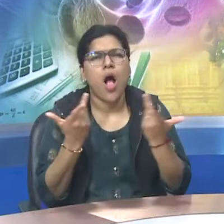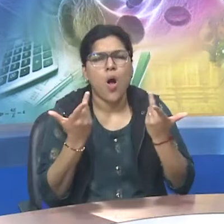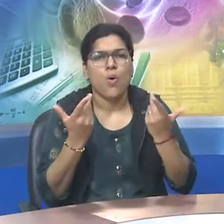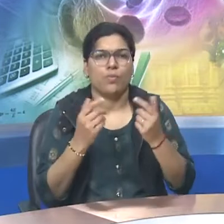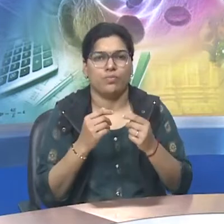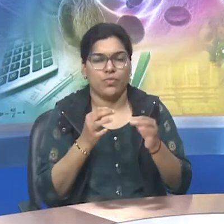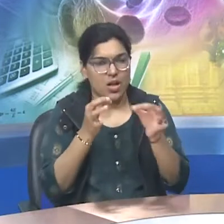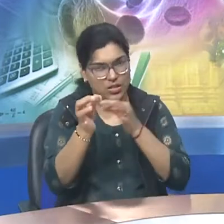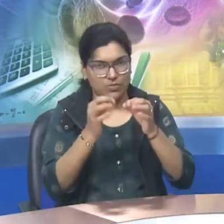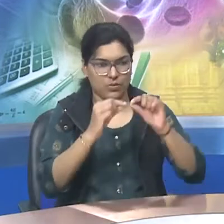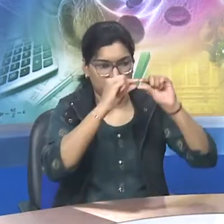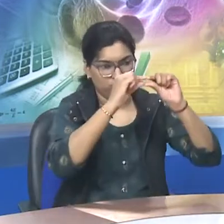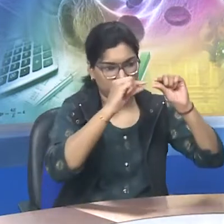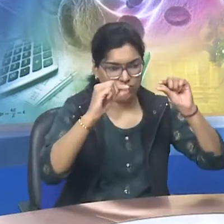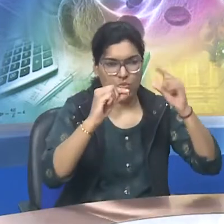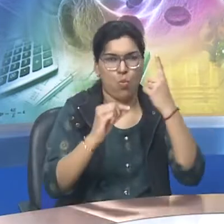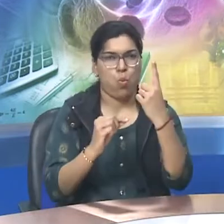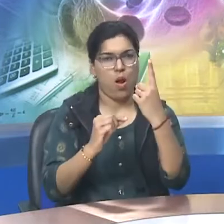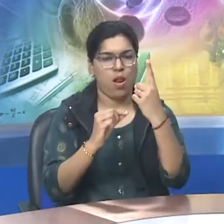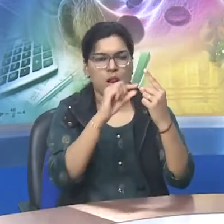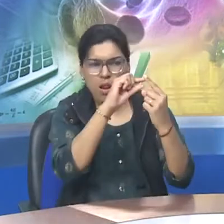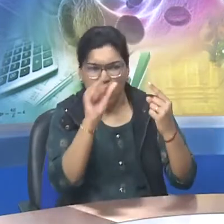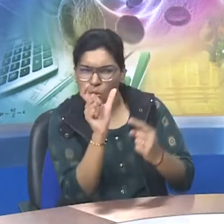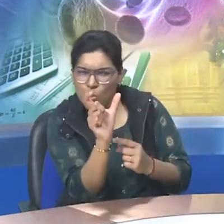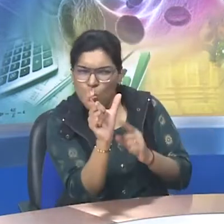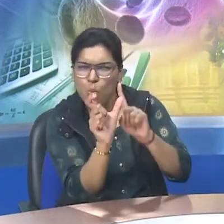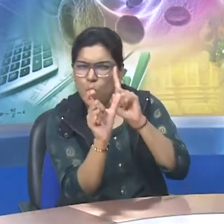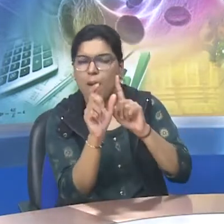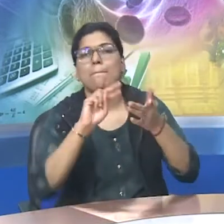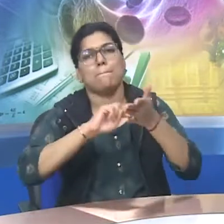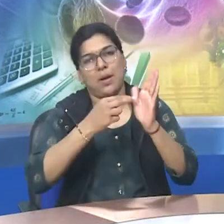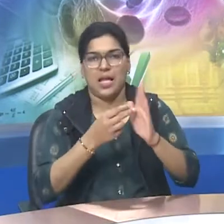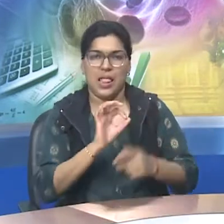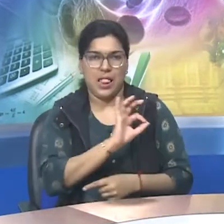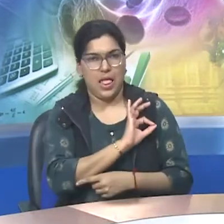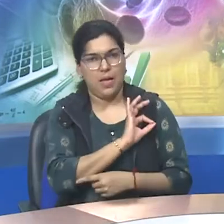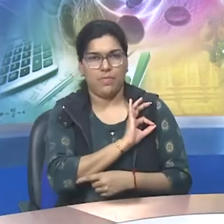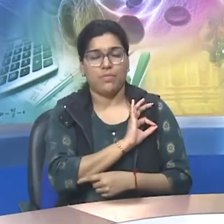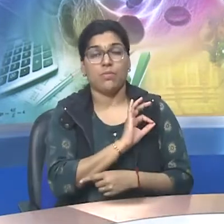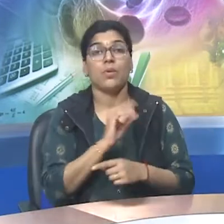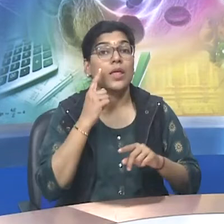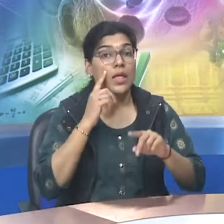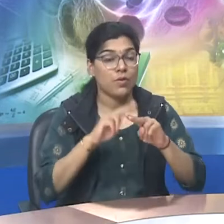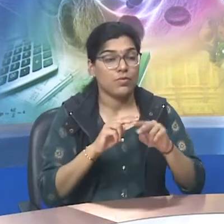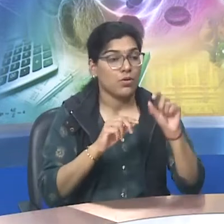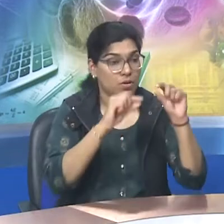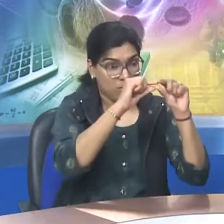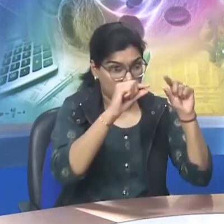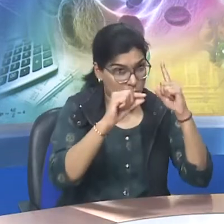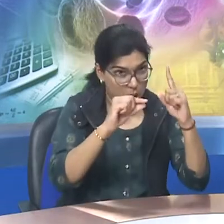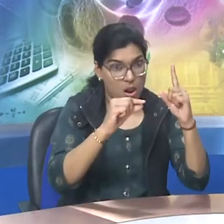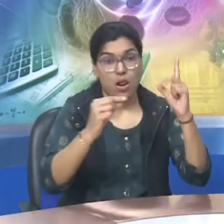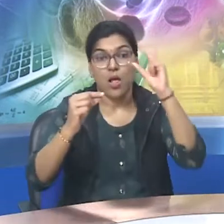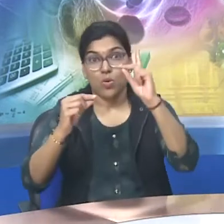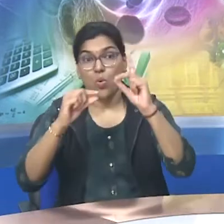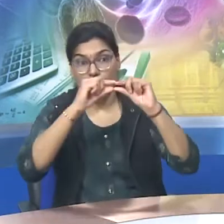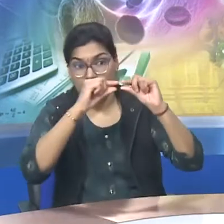can practice yourself by making sentences. I will tell you one example each with like and